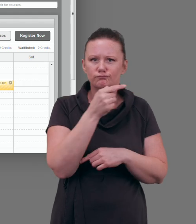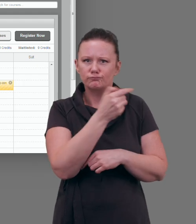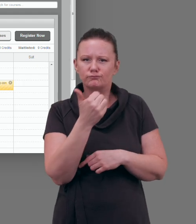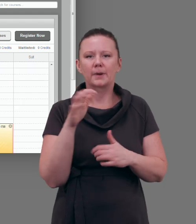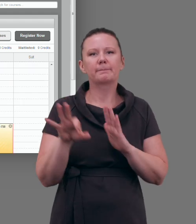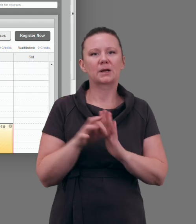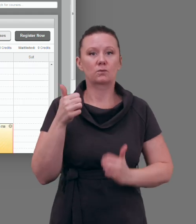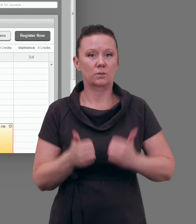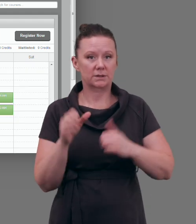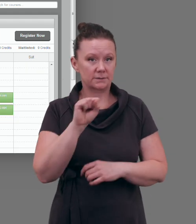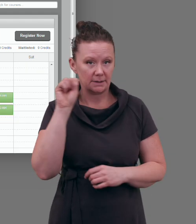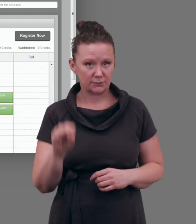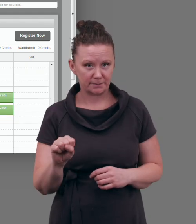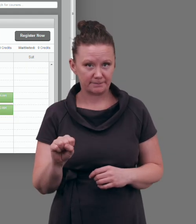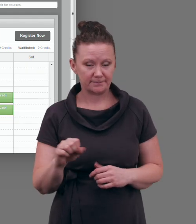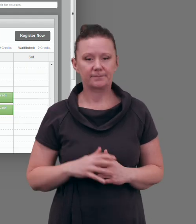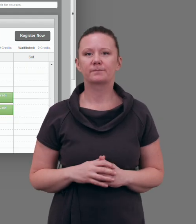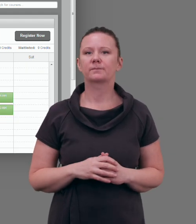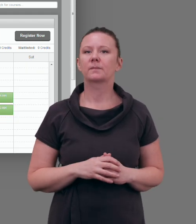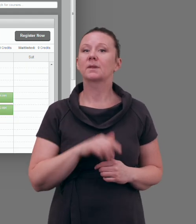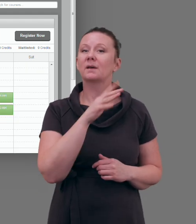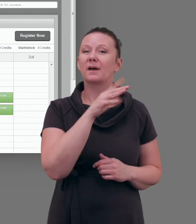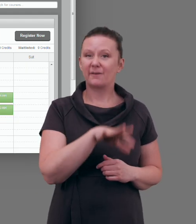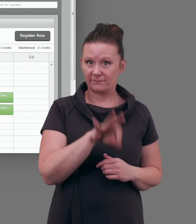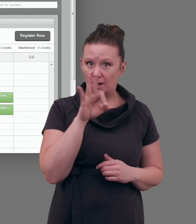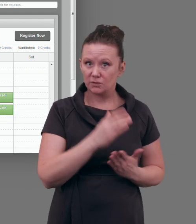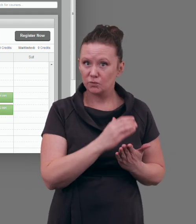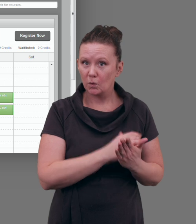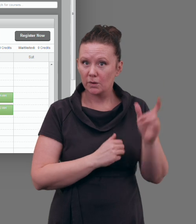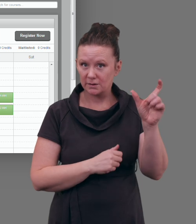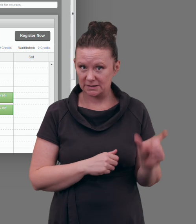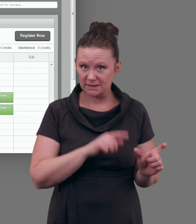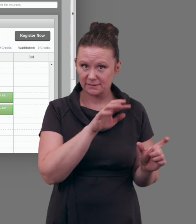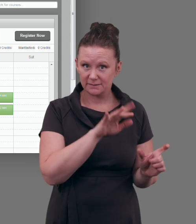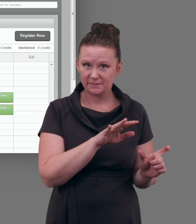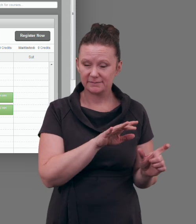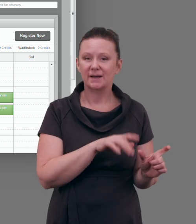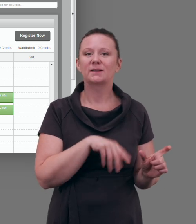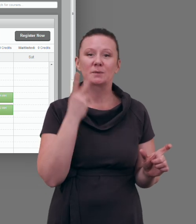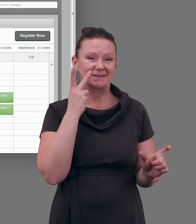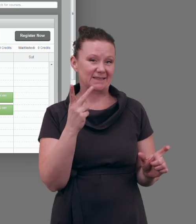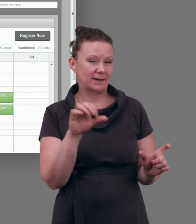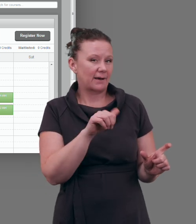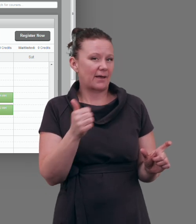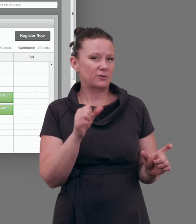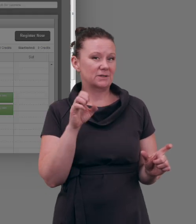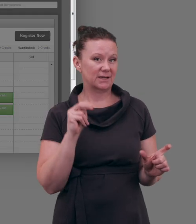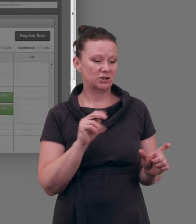Scroll down to your desired course. To view sections of that course in the selected term, click View Other